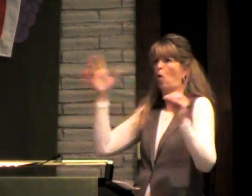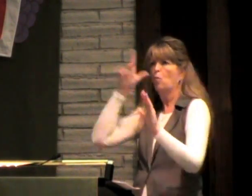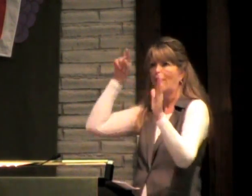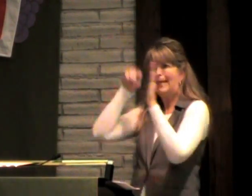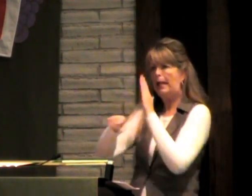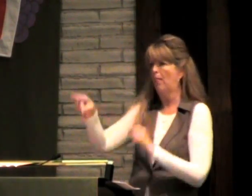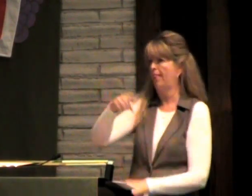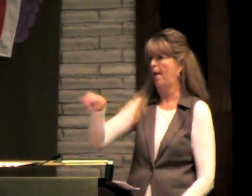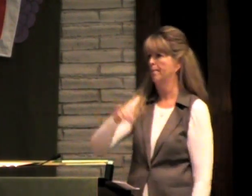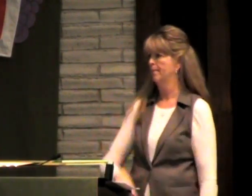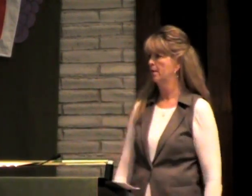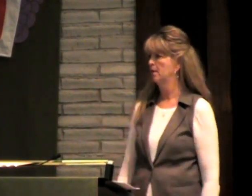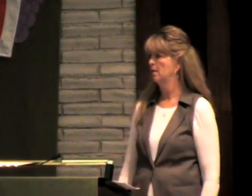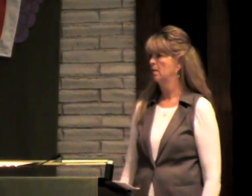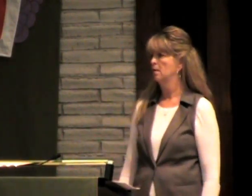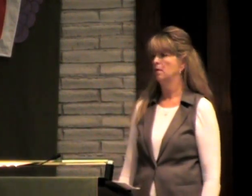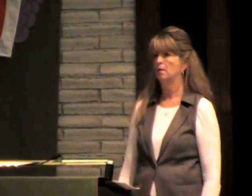new place where no one will kill them,